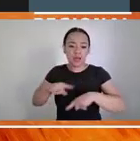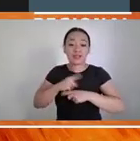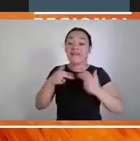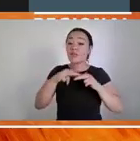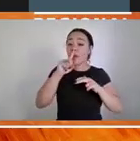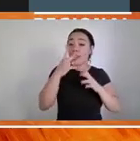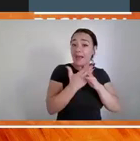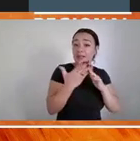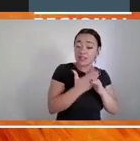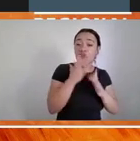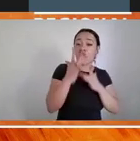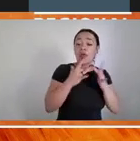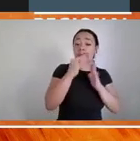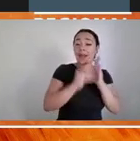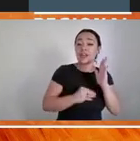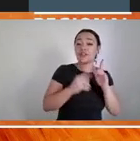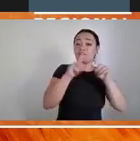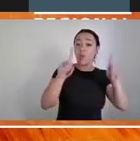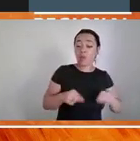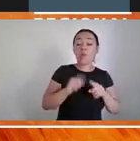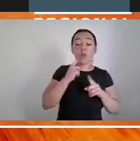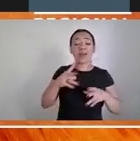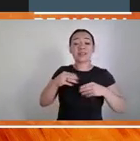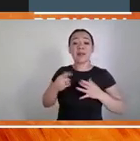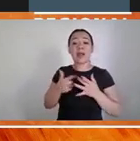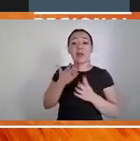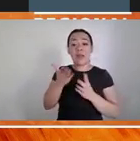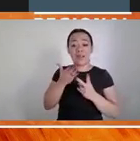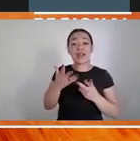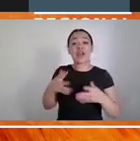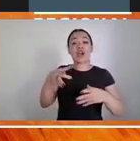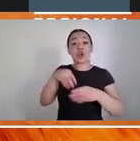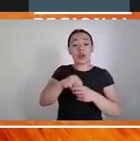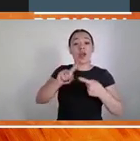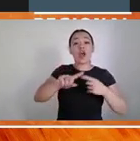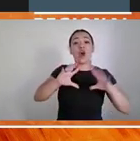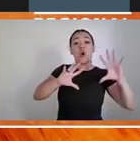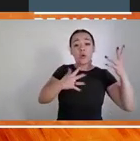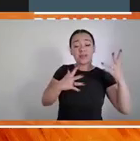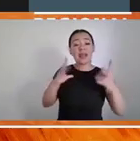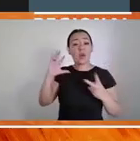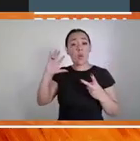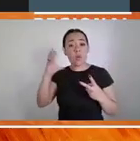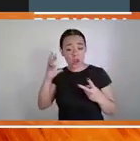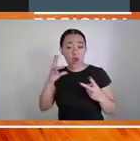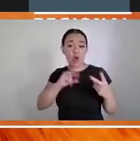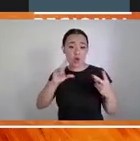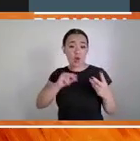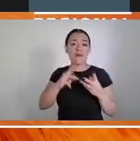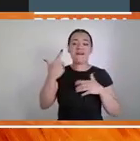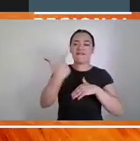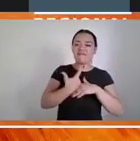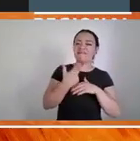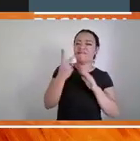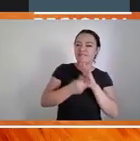we will accept applications in other formats, including Auslan, audio, video, printed, dictated, electronic, and